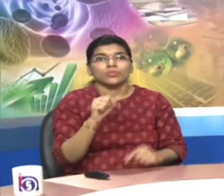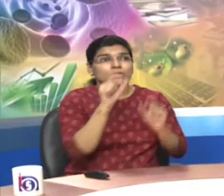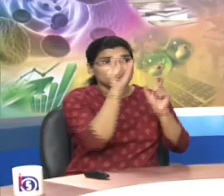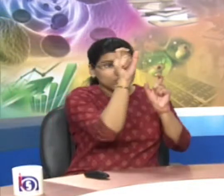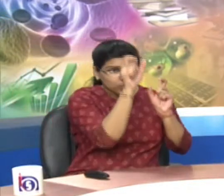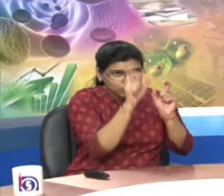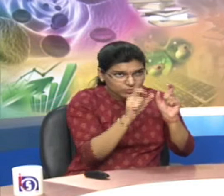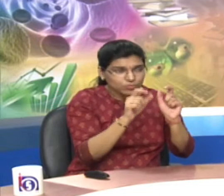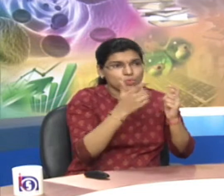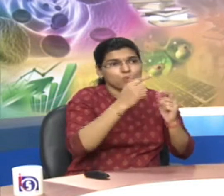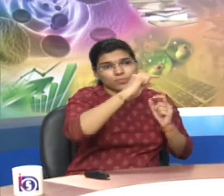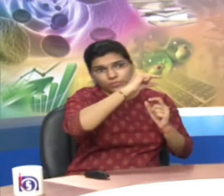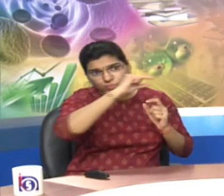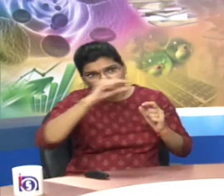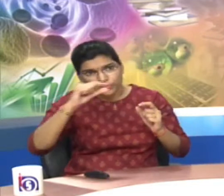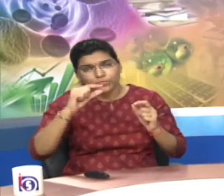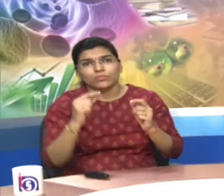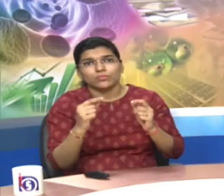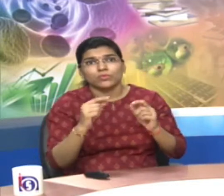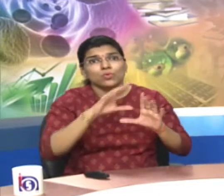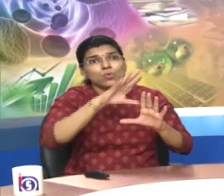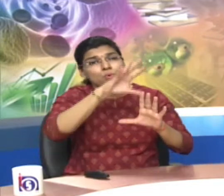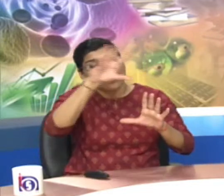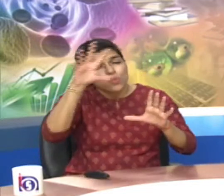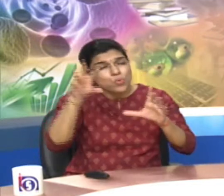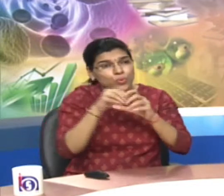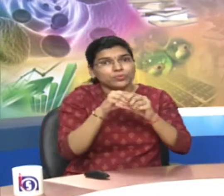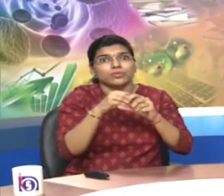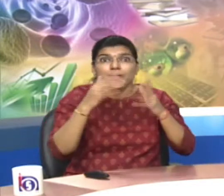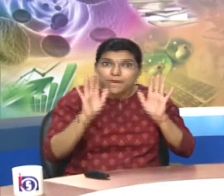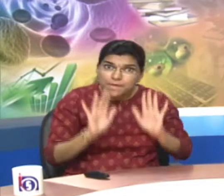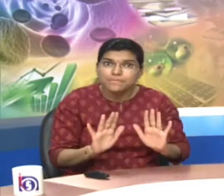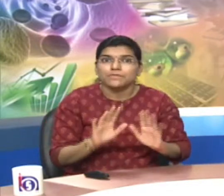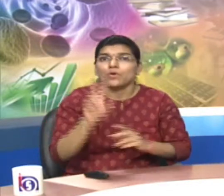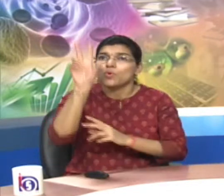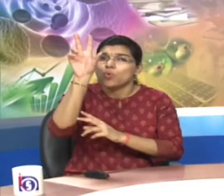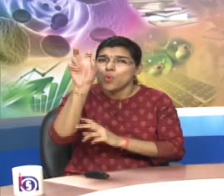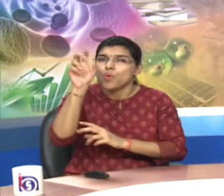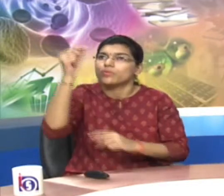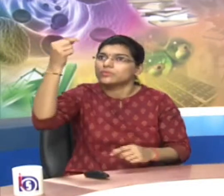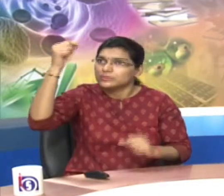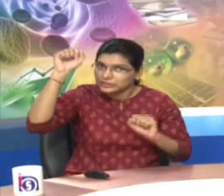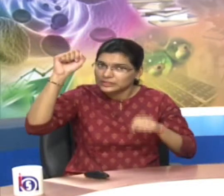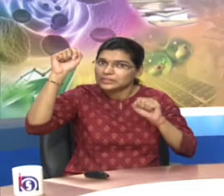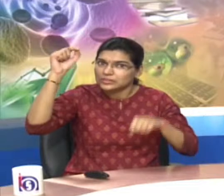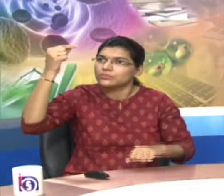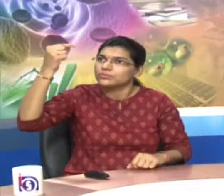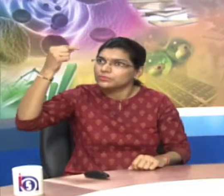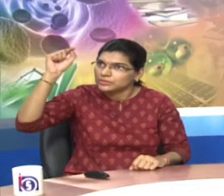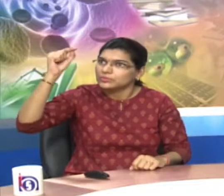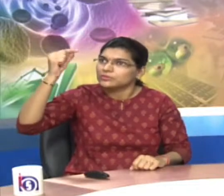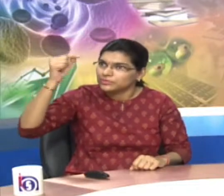you can insert column, you can insert rows, you can make as many